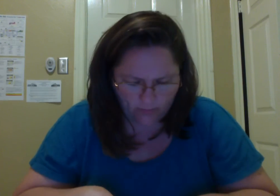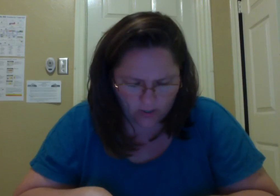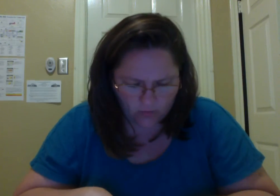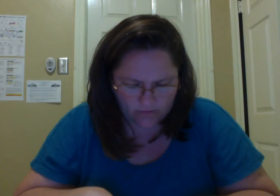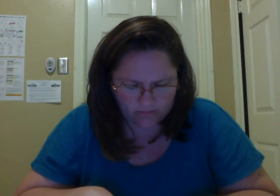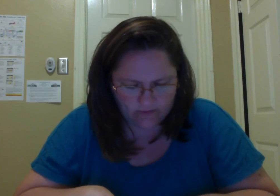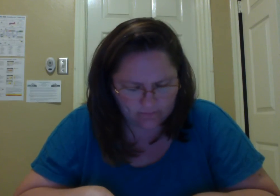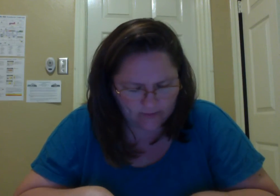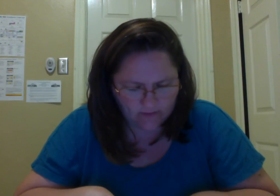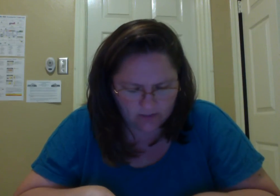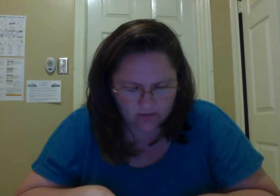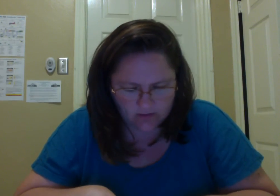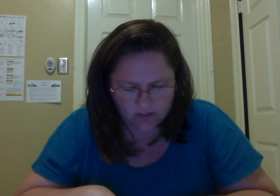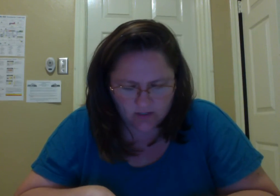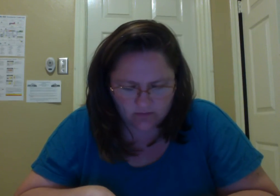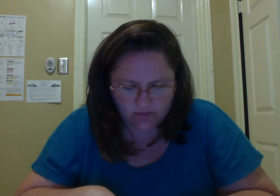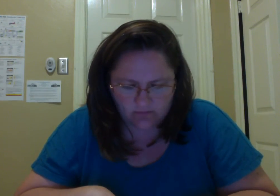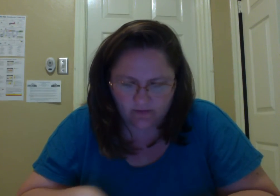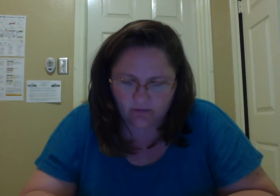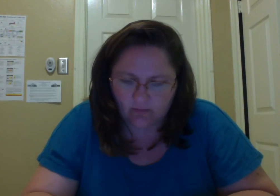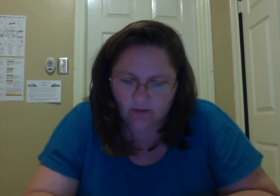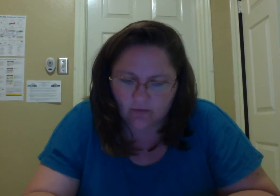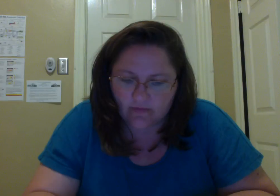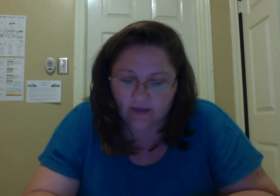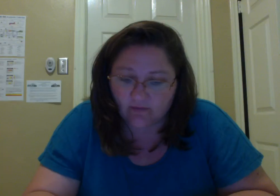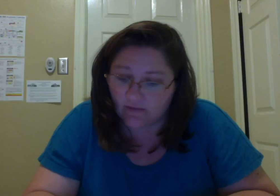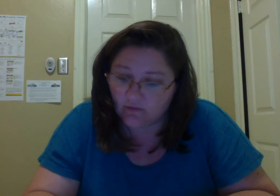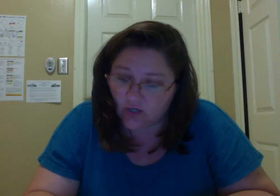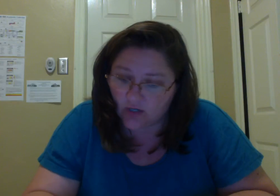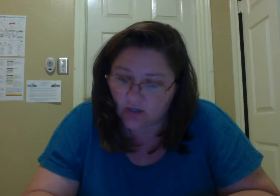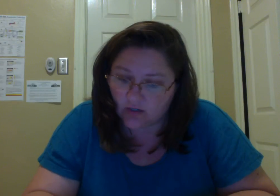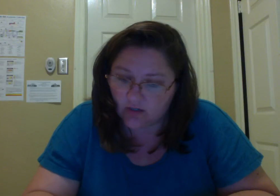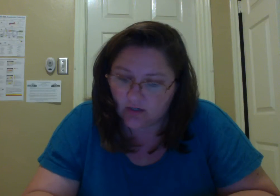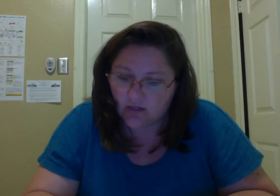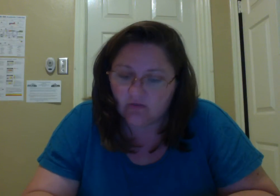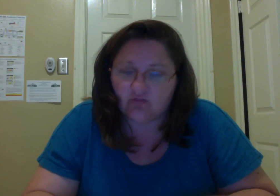part was, so I explained to the mother, daughter's feeling, and the mother, without telling the daughter, so